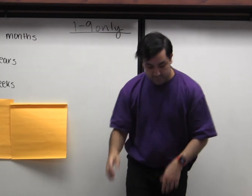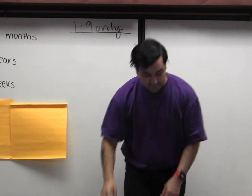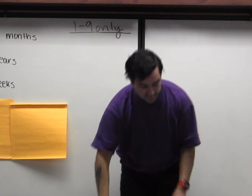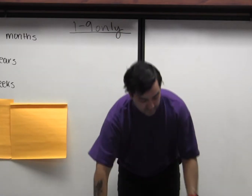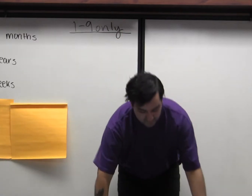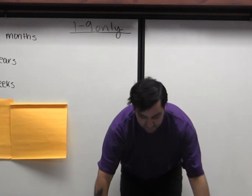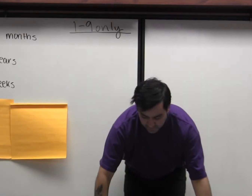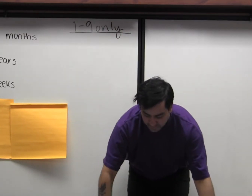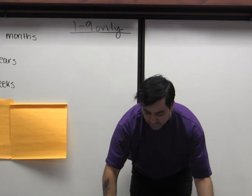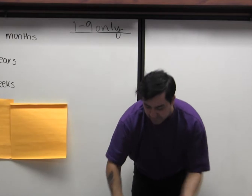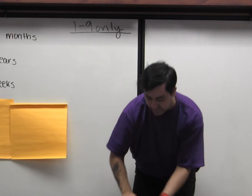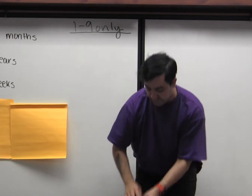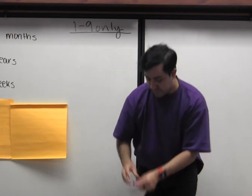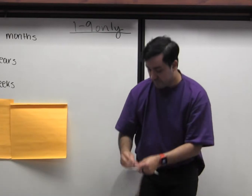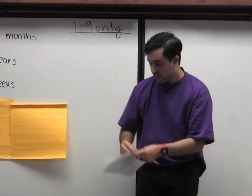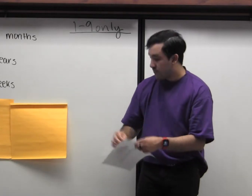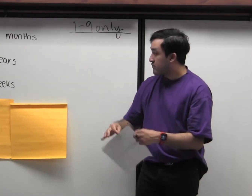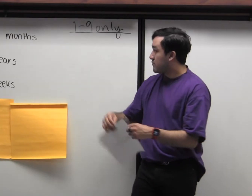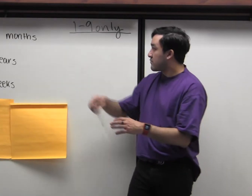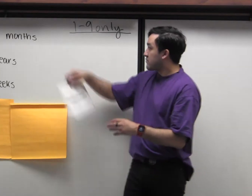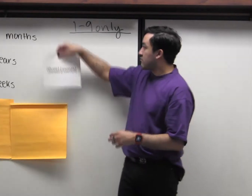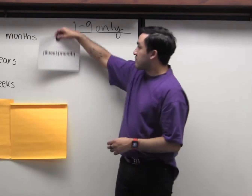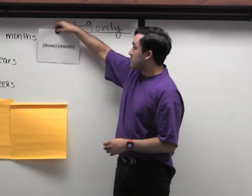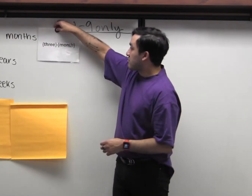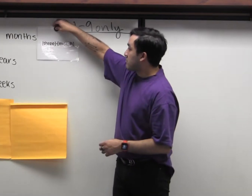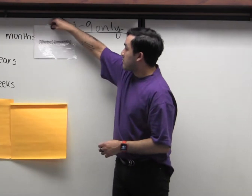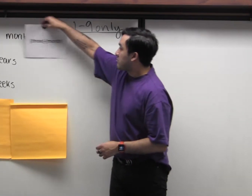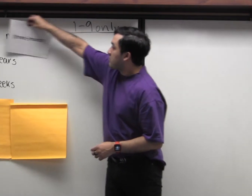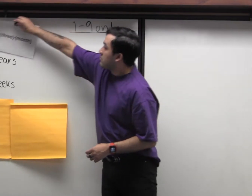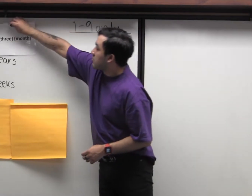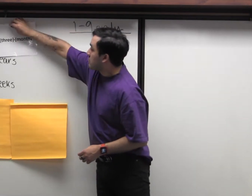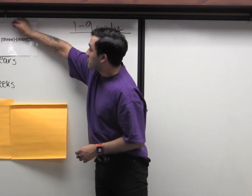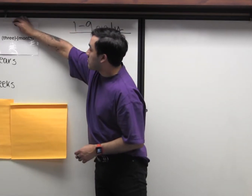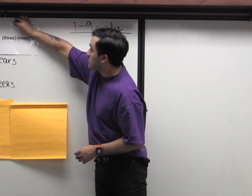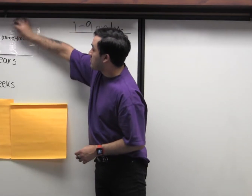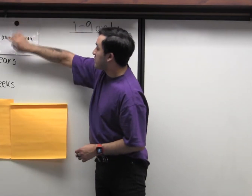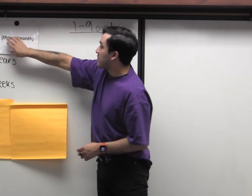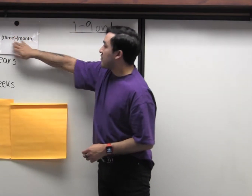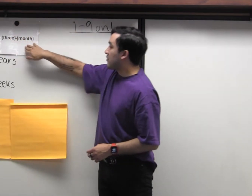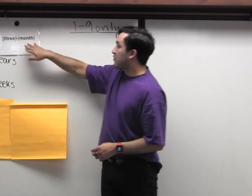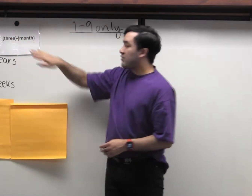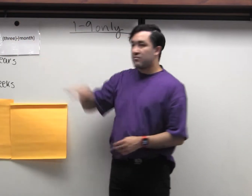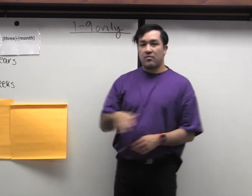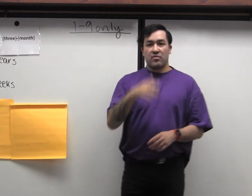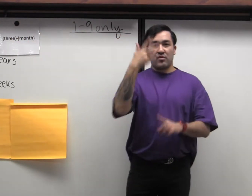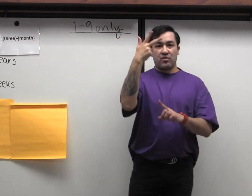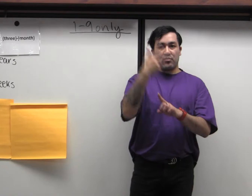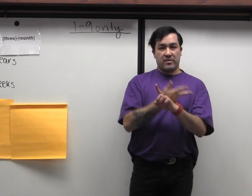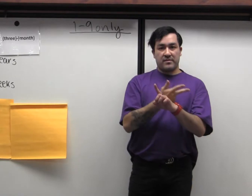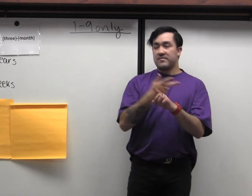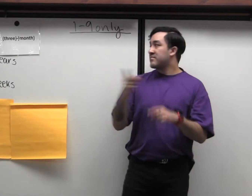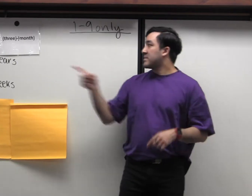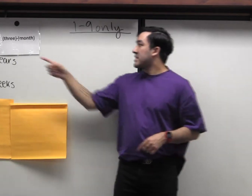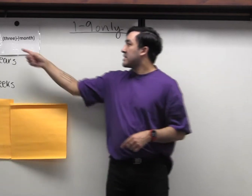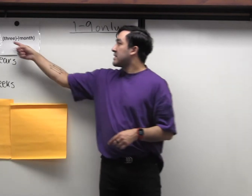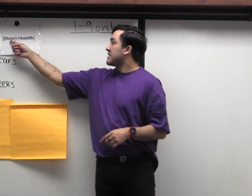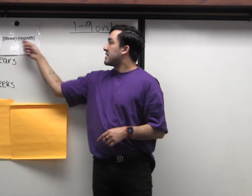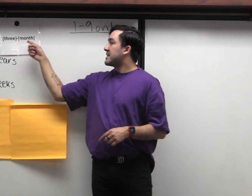B. And so what that's going to look like in gloss is just like this. 3 and months, and we're going to put those in brackets, and